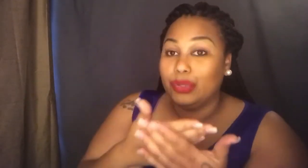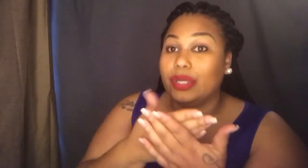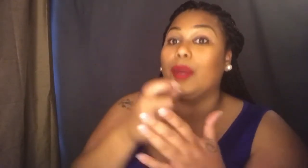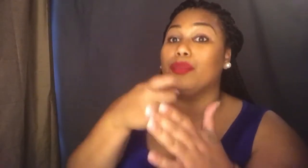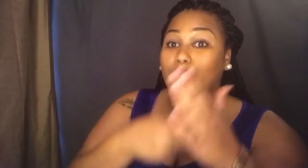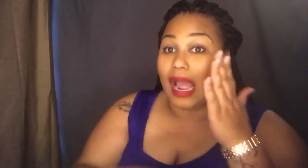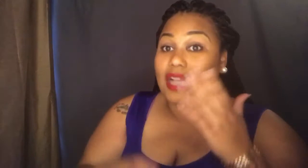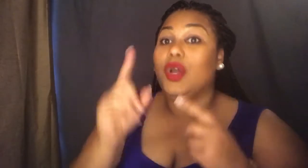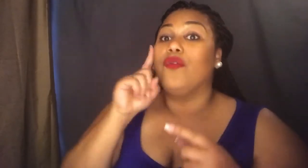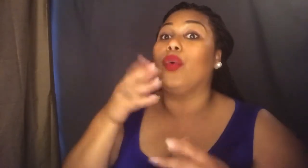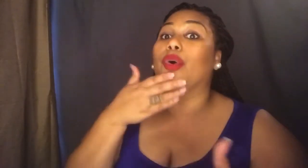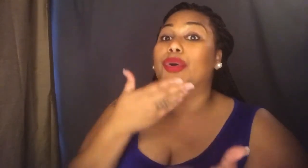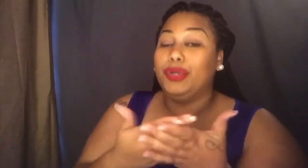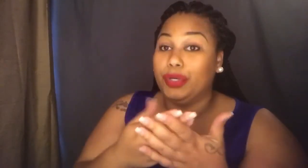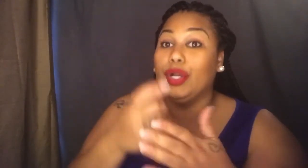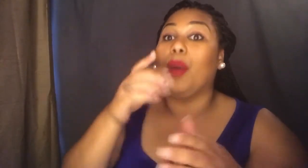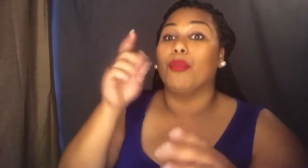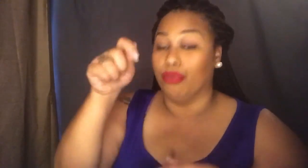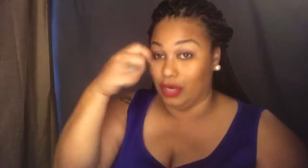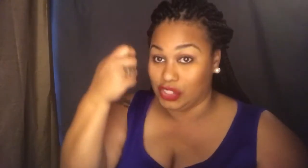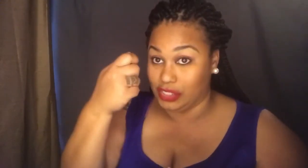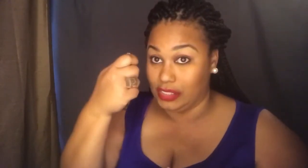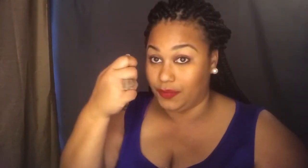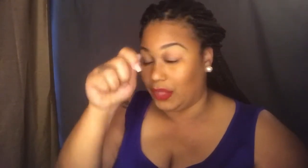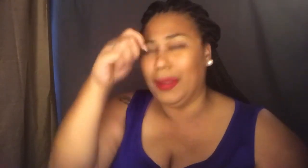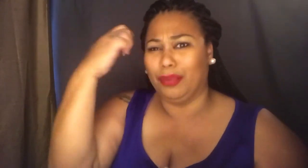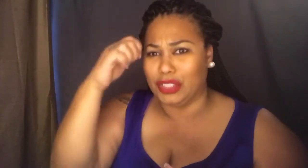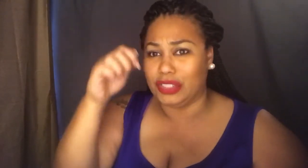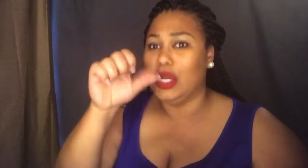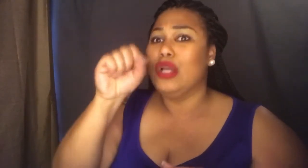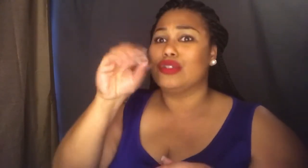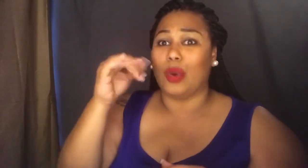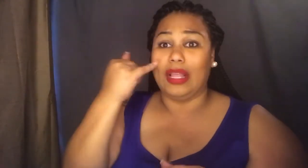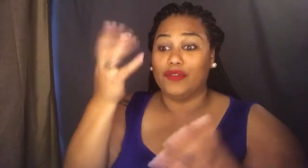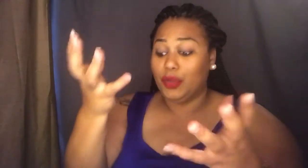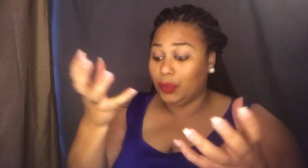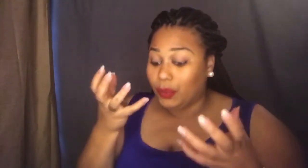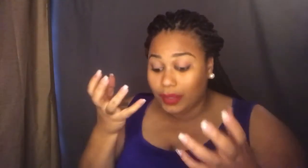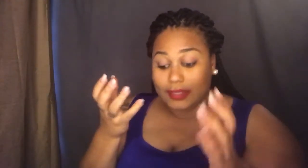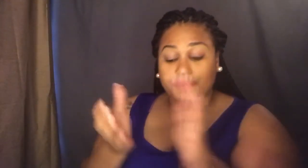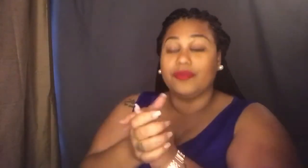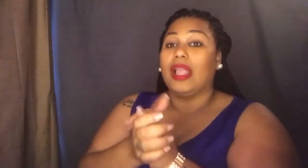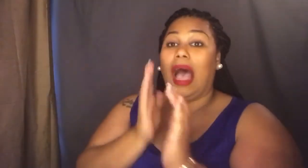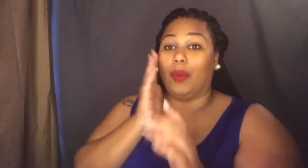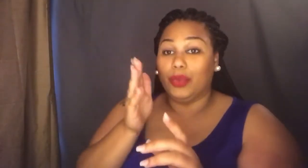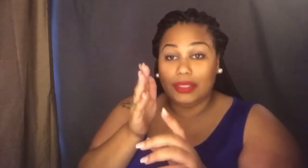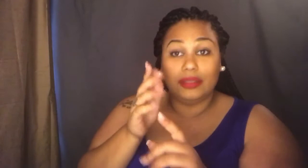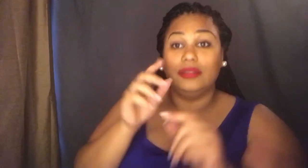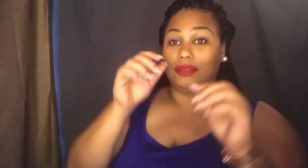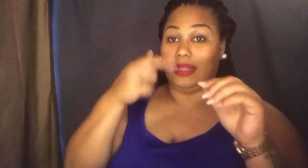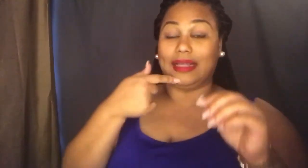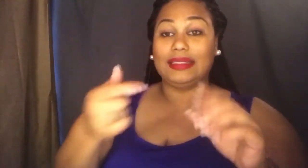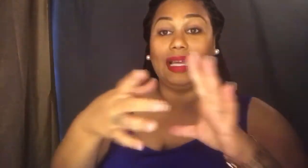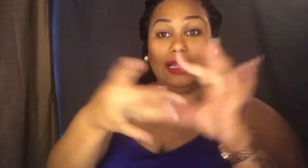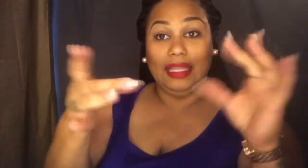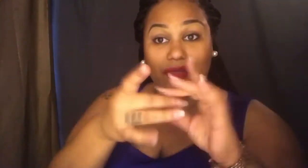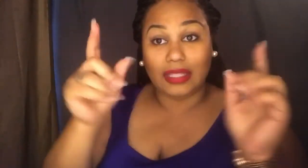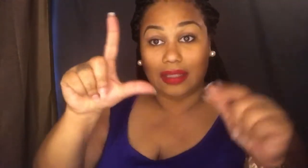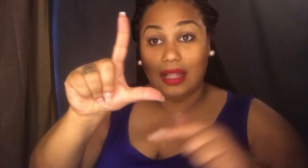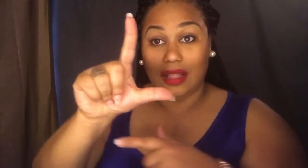good price for good brushes. I mean, brushes. So if you want, I will, like I said, leave